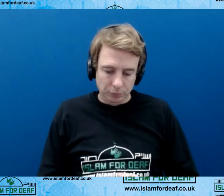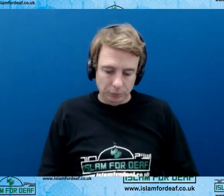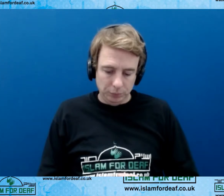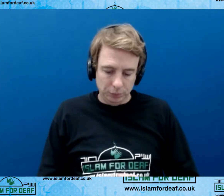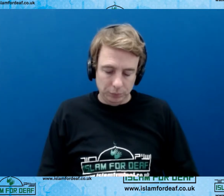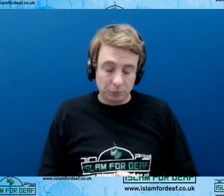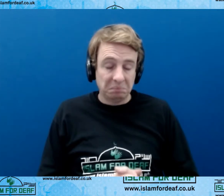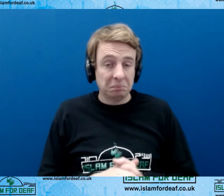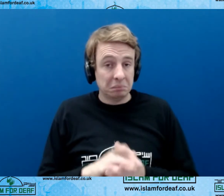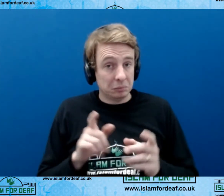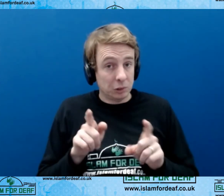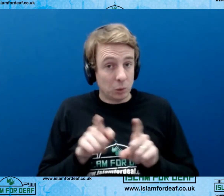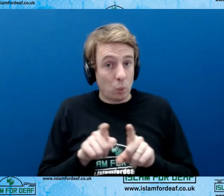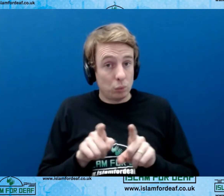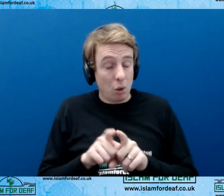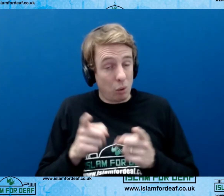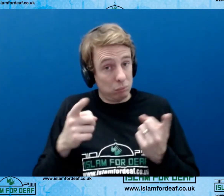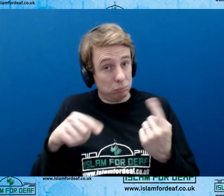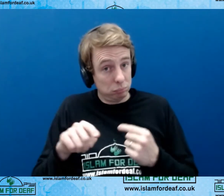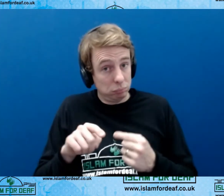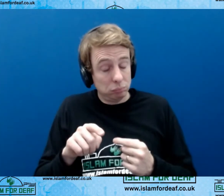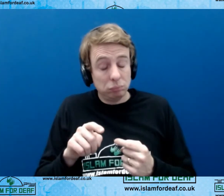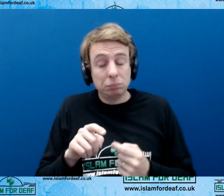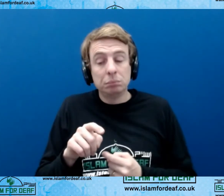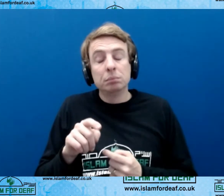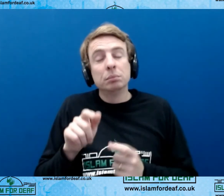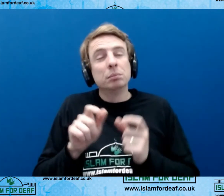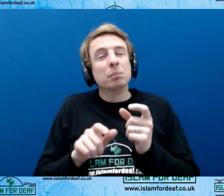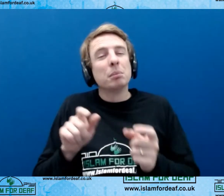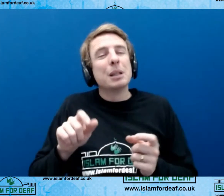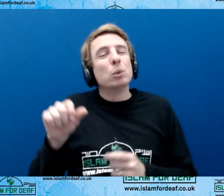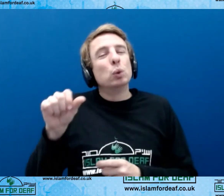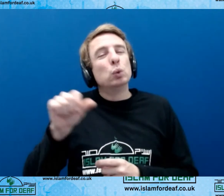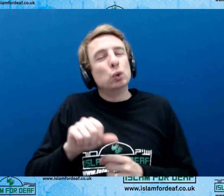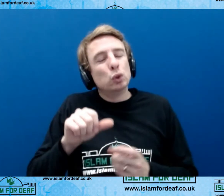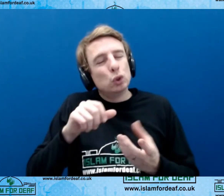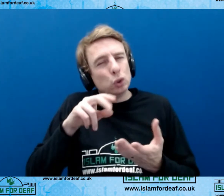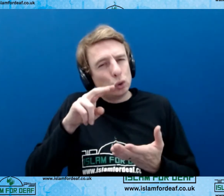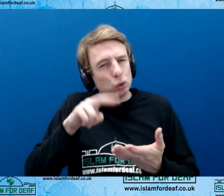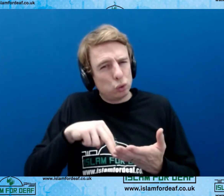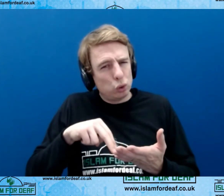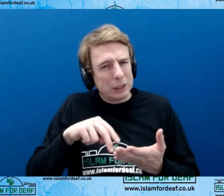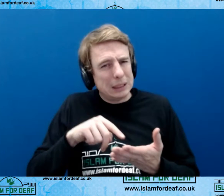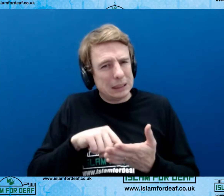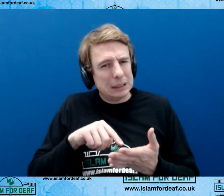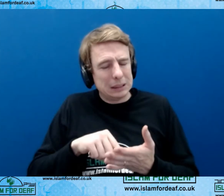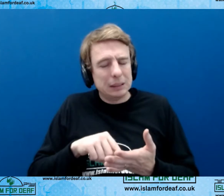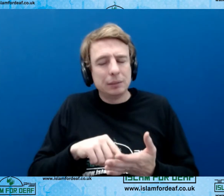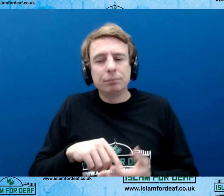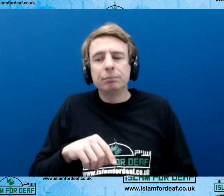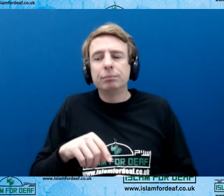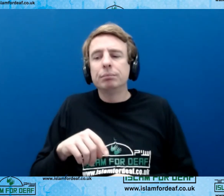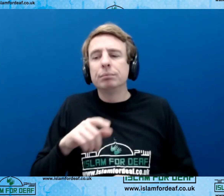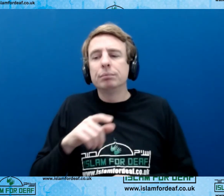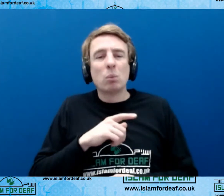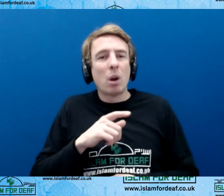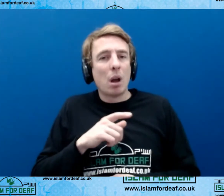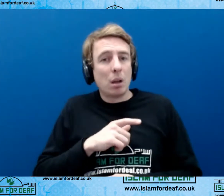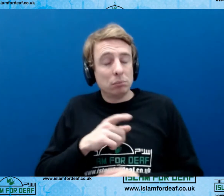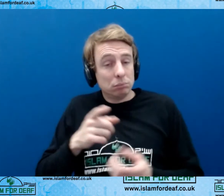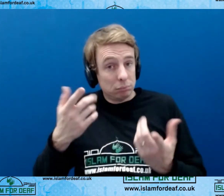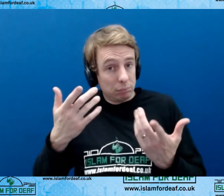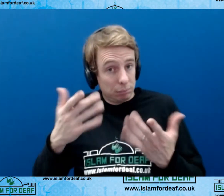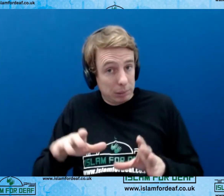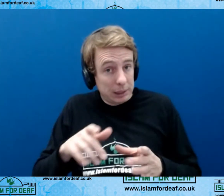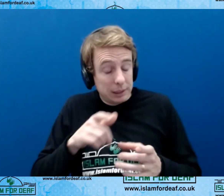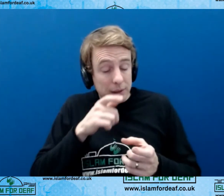this and the chapter of sincerity, because whoever recites them and dies, then they would die